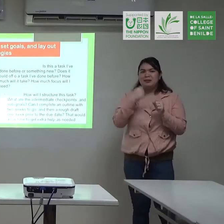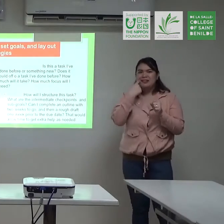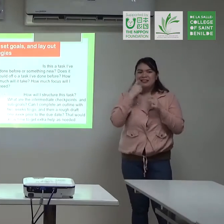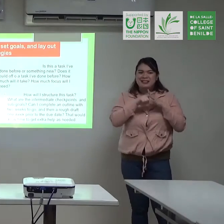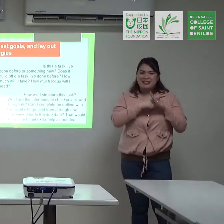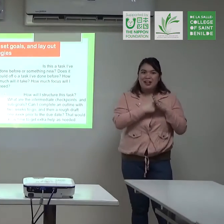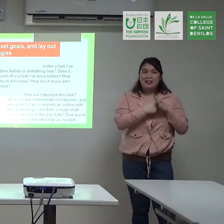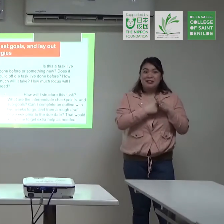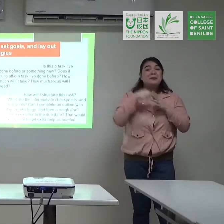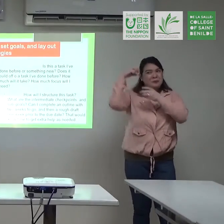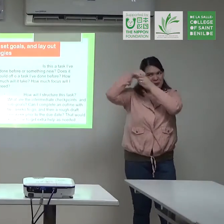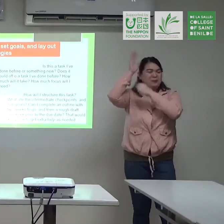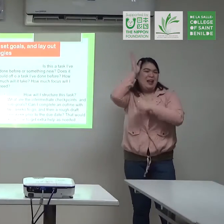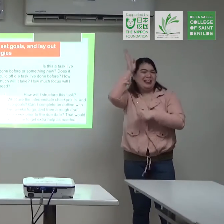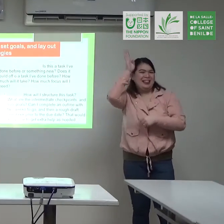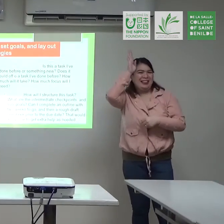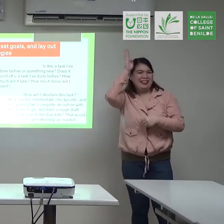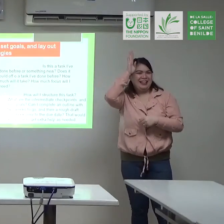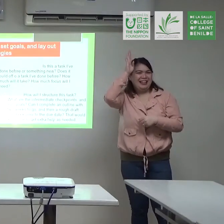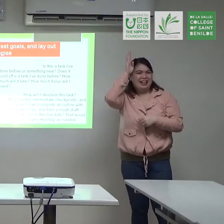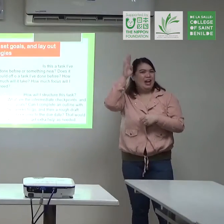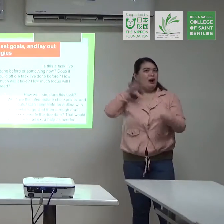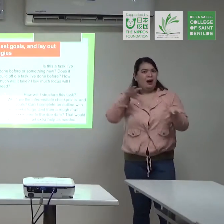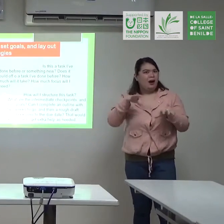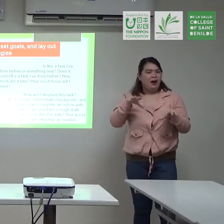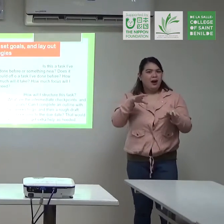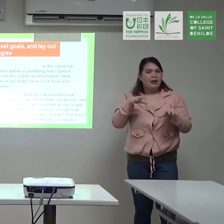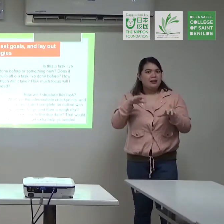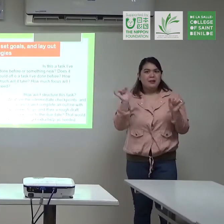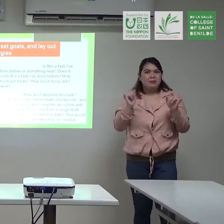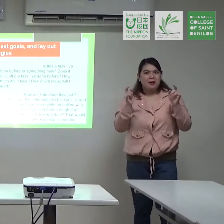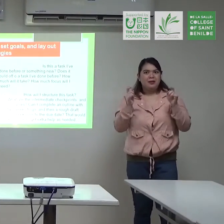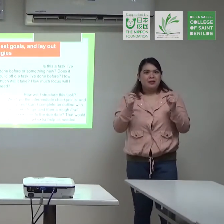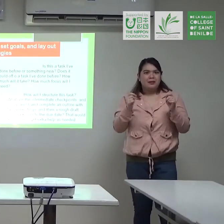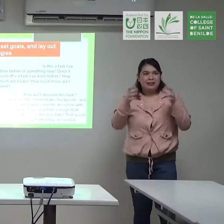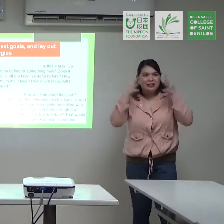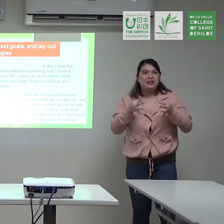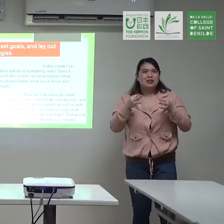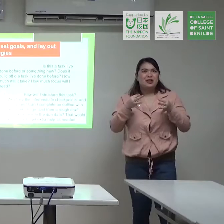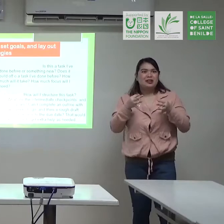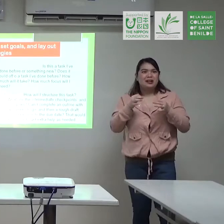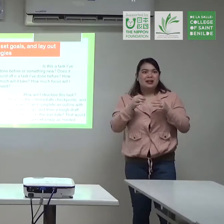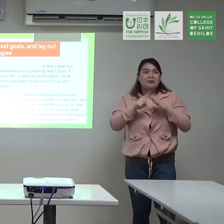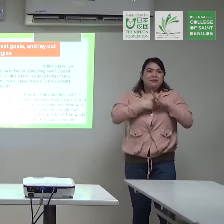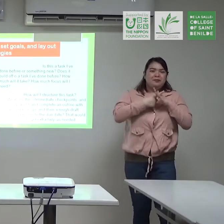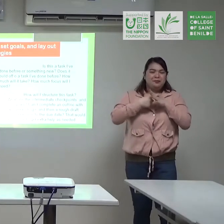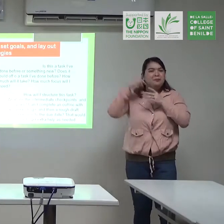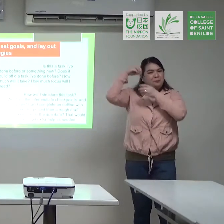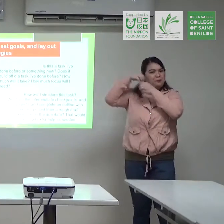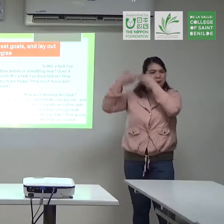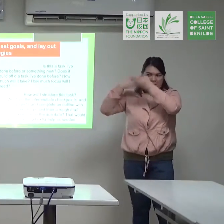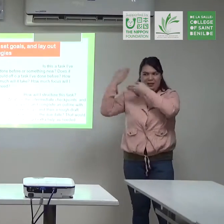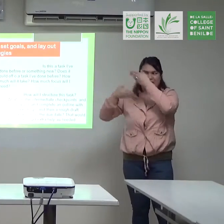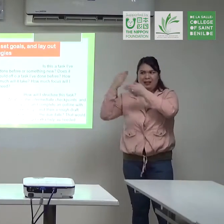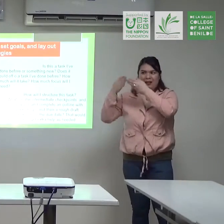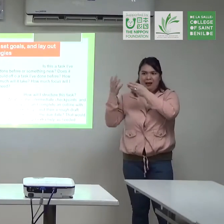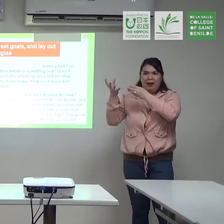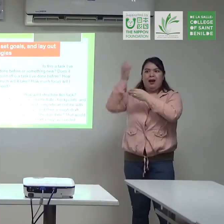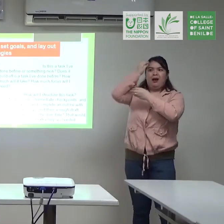starts from here. The action is only an effect of what comes